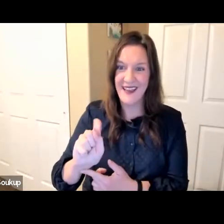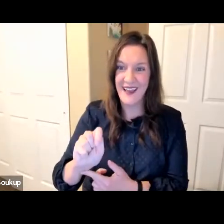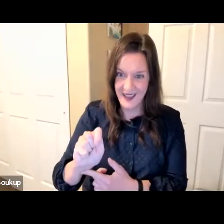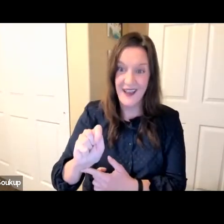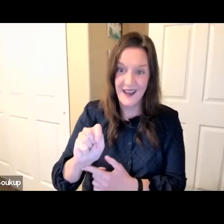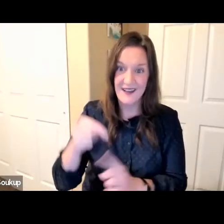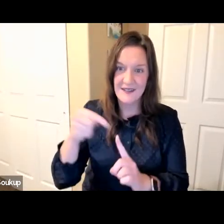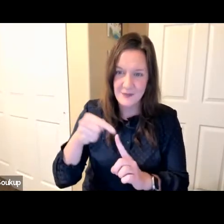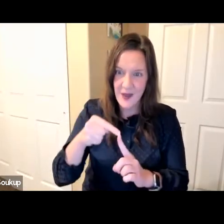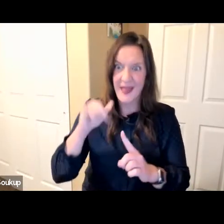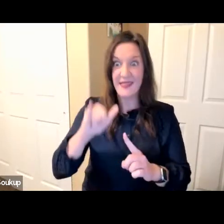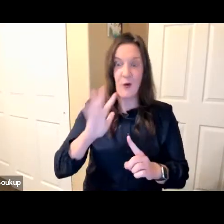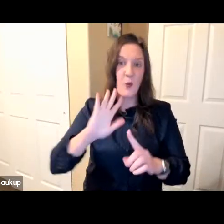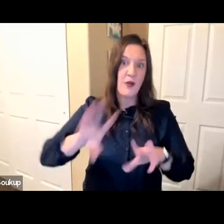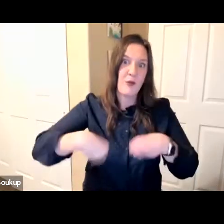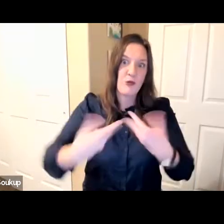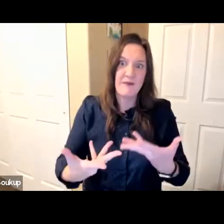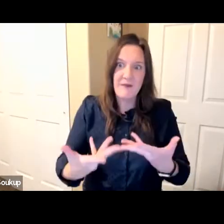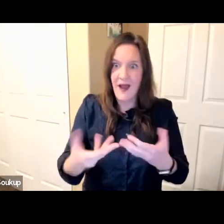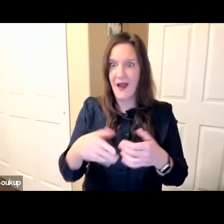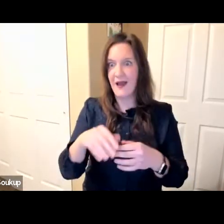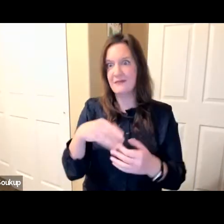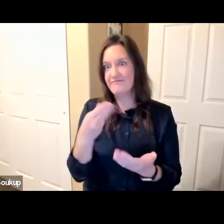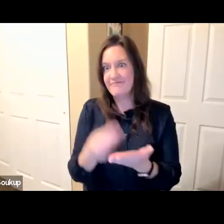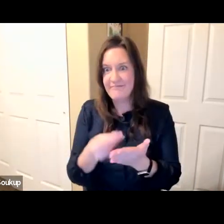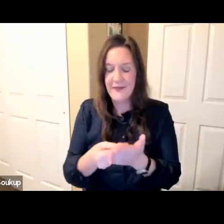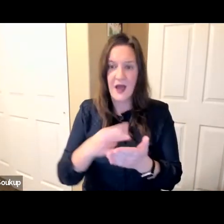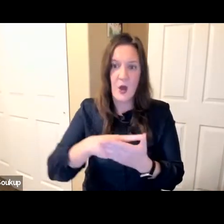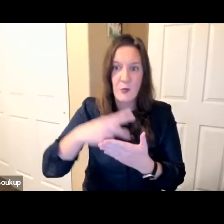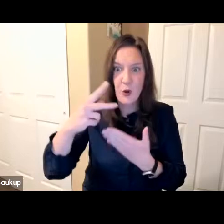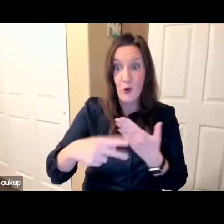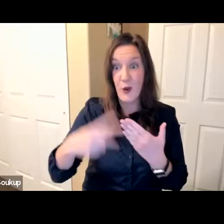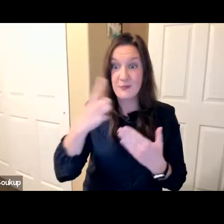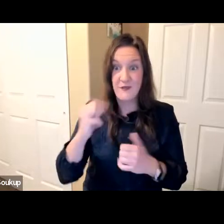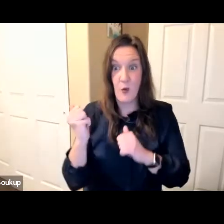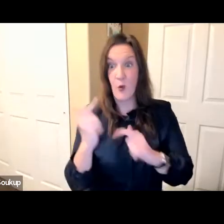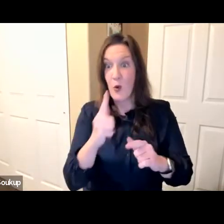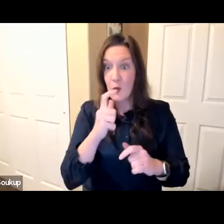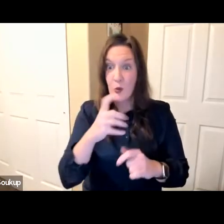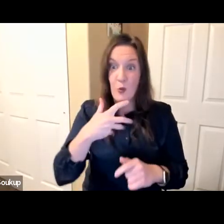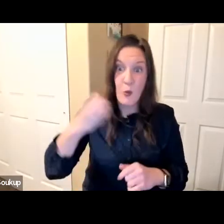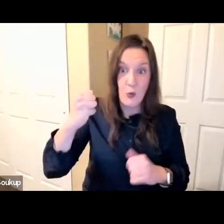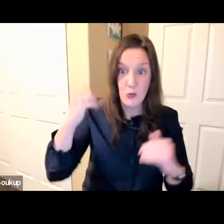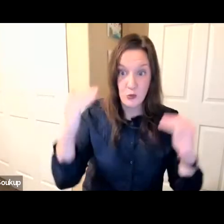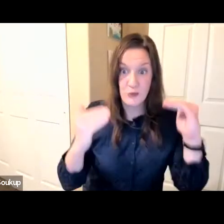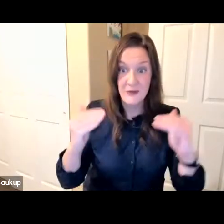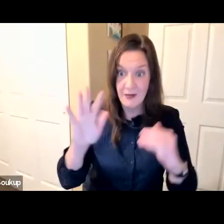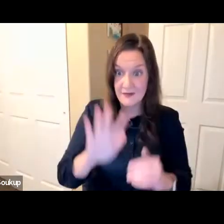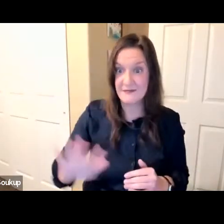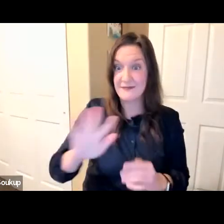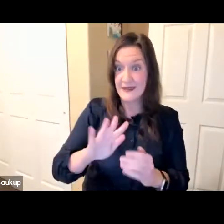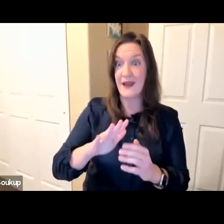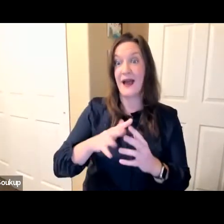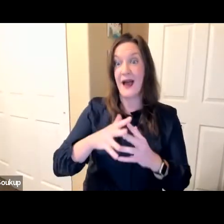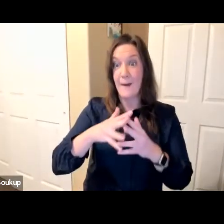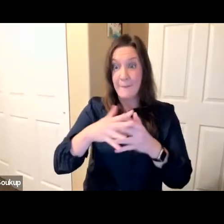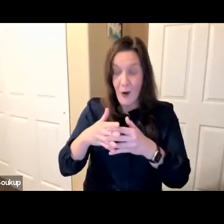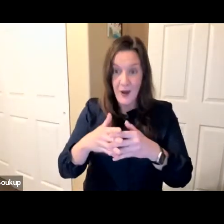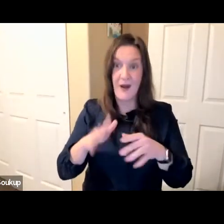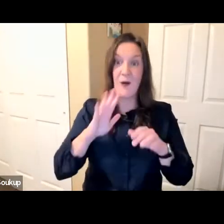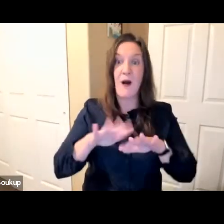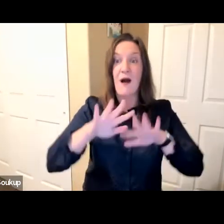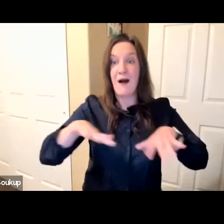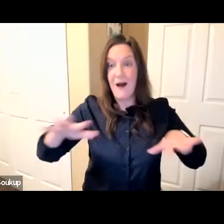Older Americans Act that we're keeping our eye on. This provides funding for programs and services